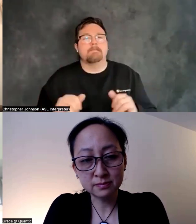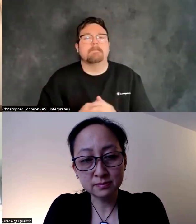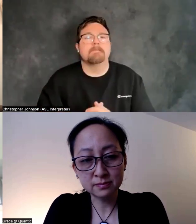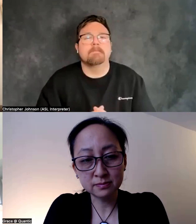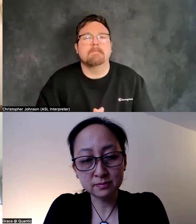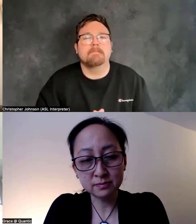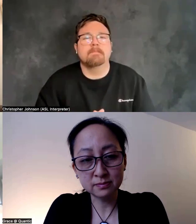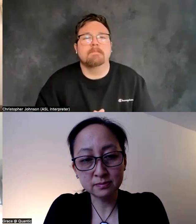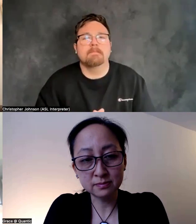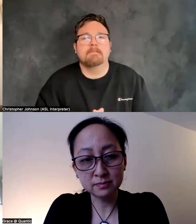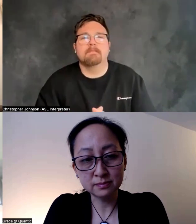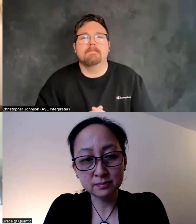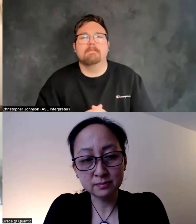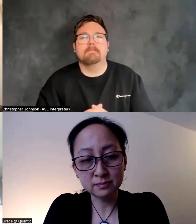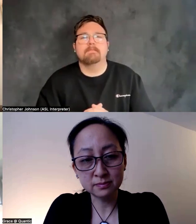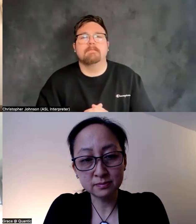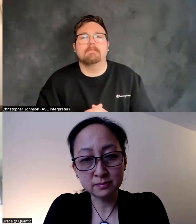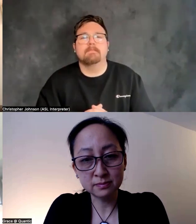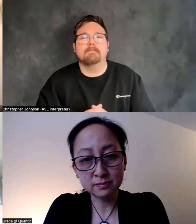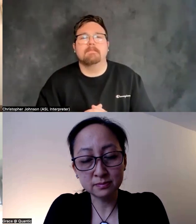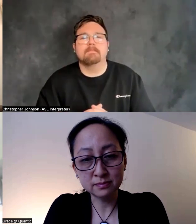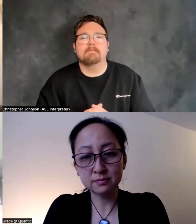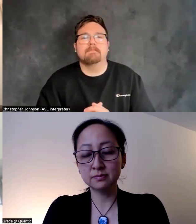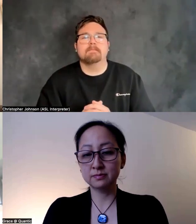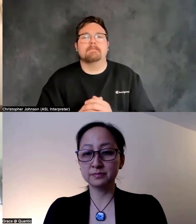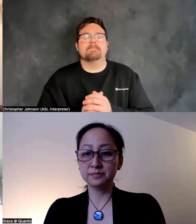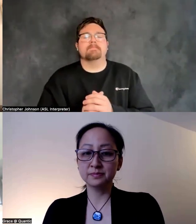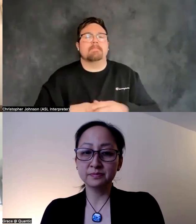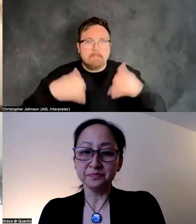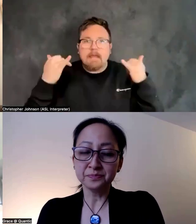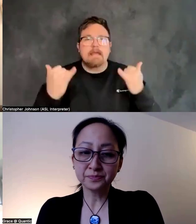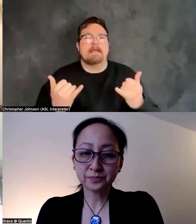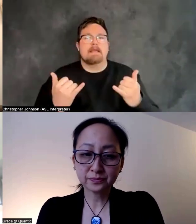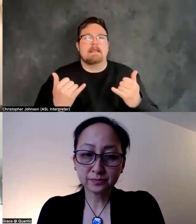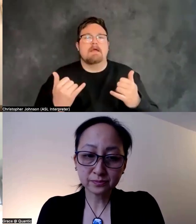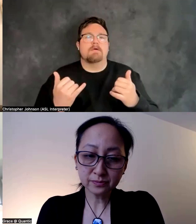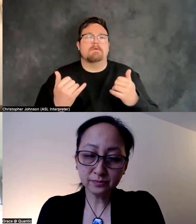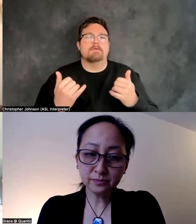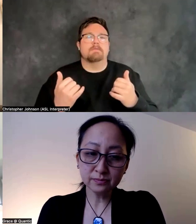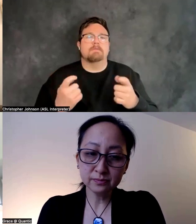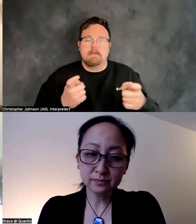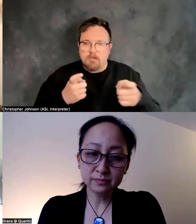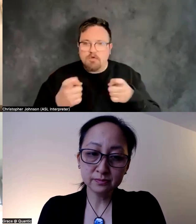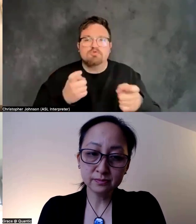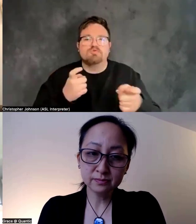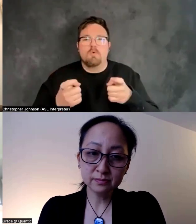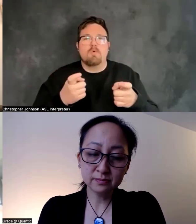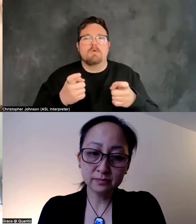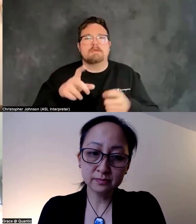Web2, wherein, the web evolved significantly more. And now we are on to Web3, where now the control is getting decentralized